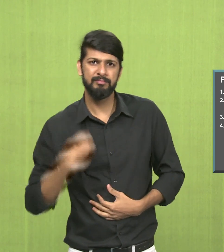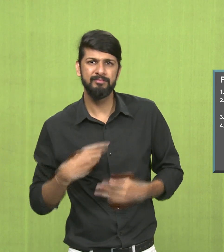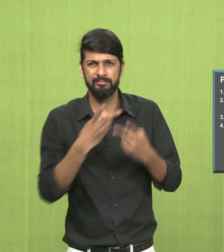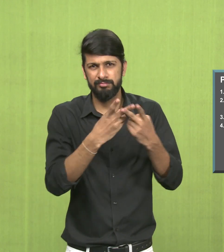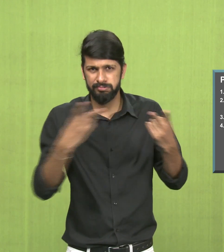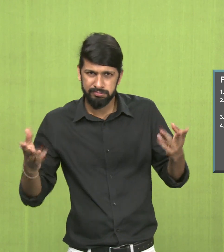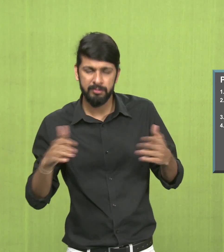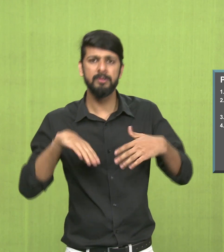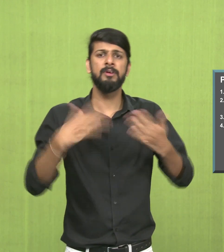bags